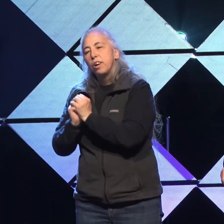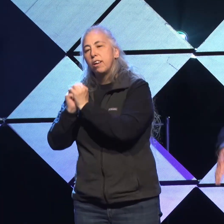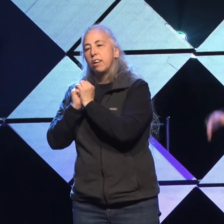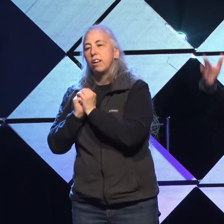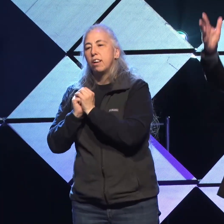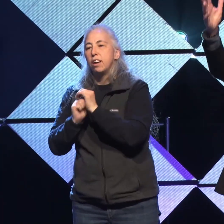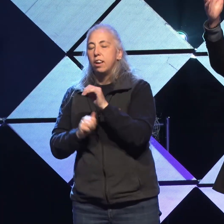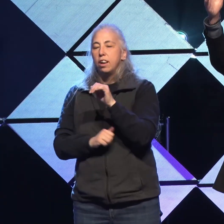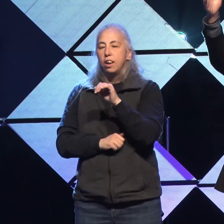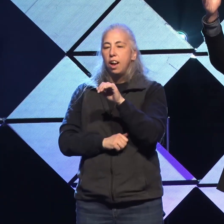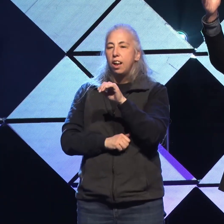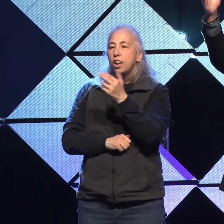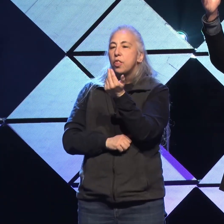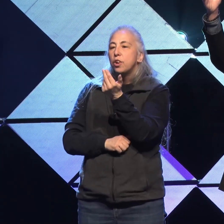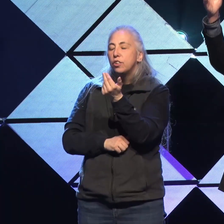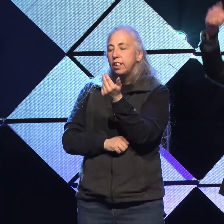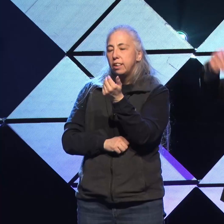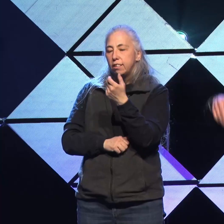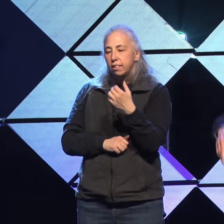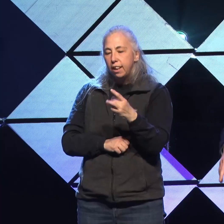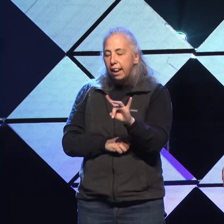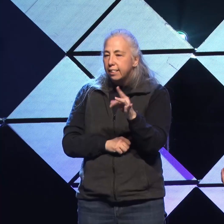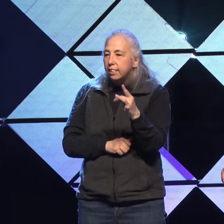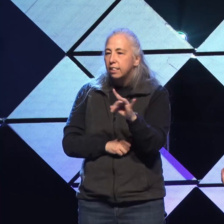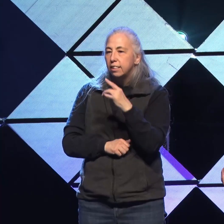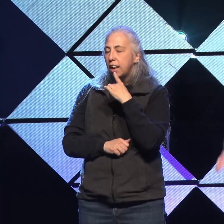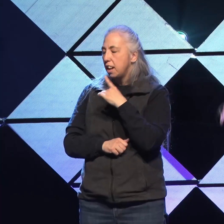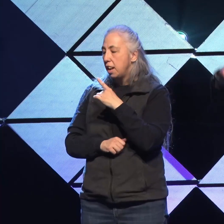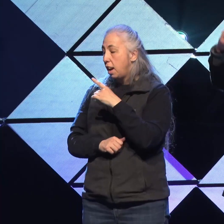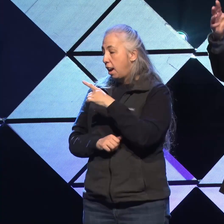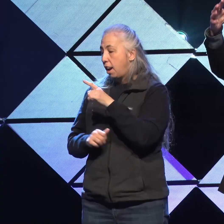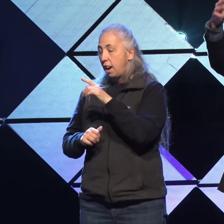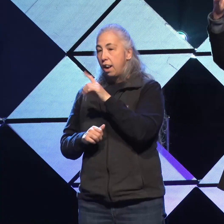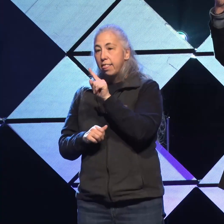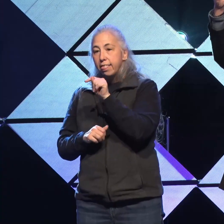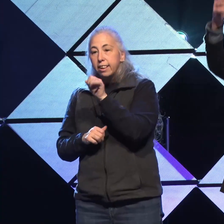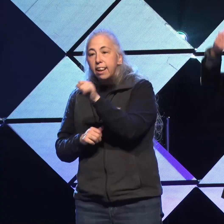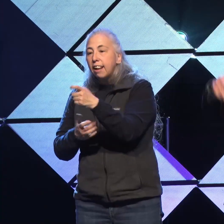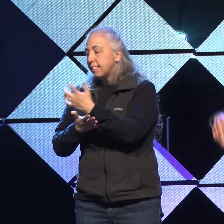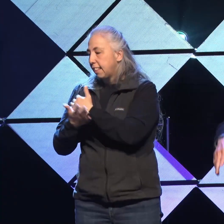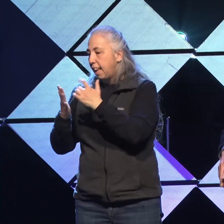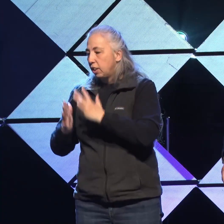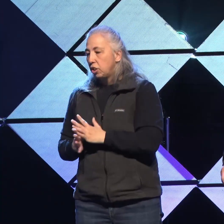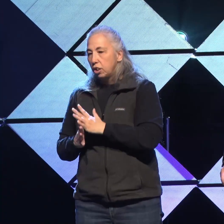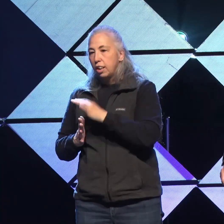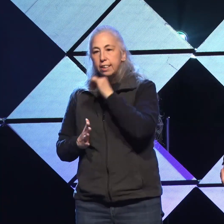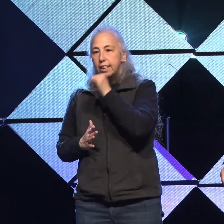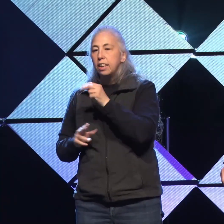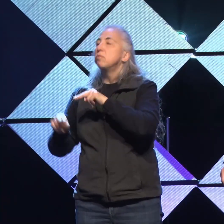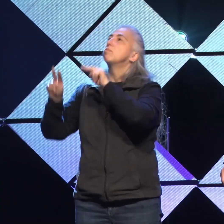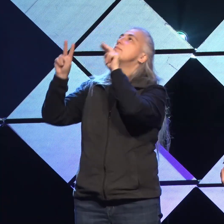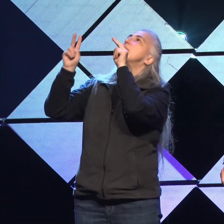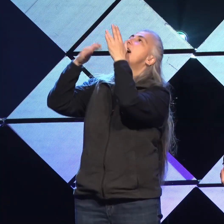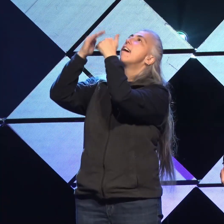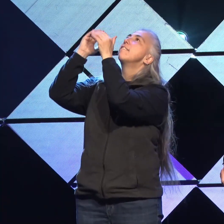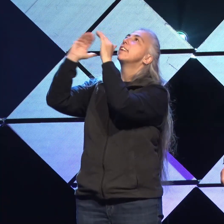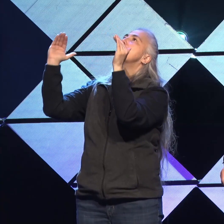it said he didn't even look up to heaven. No, heaven was a Jewish way of referring to God,